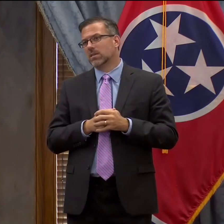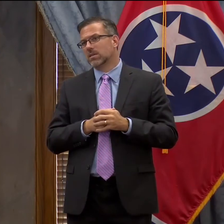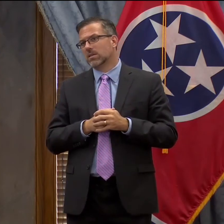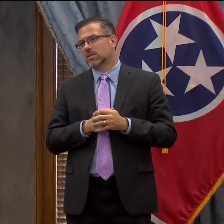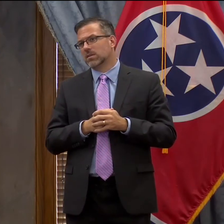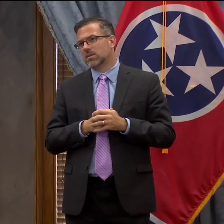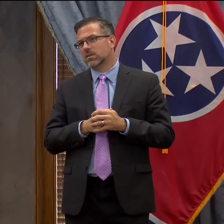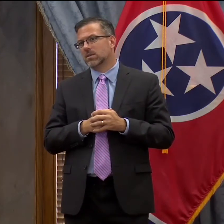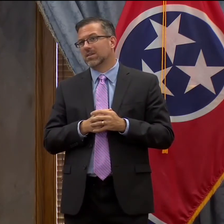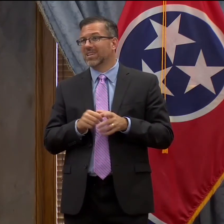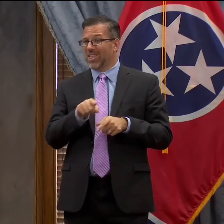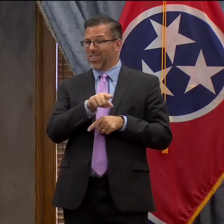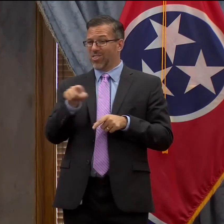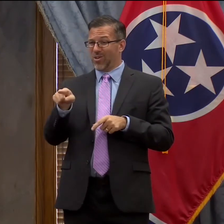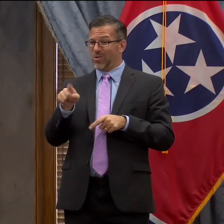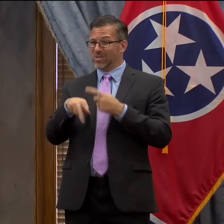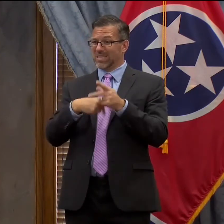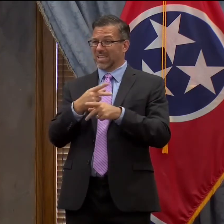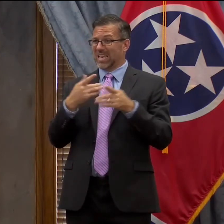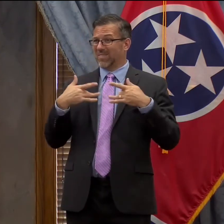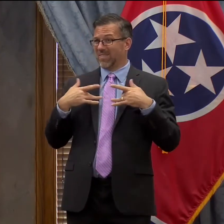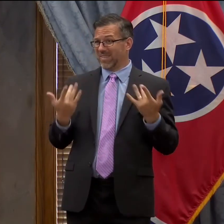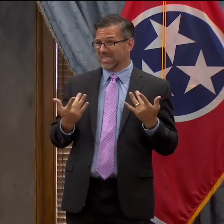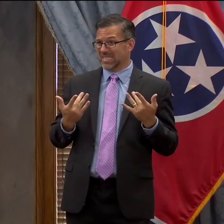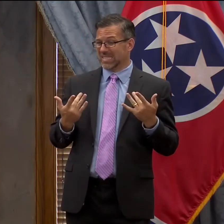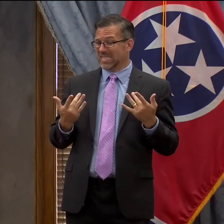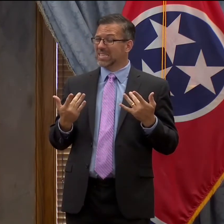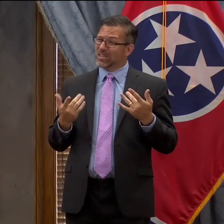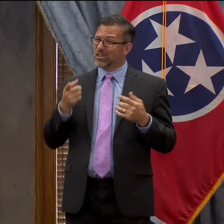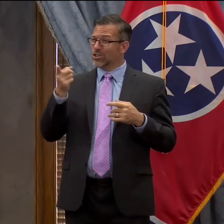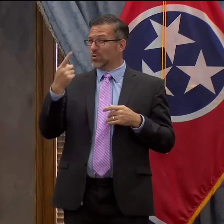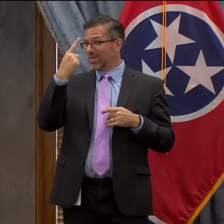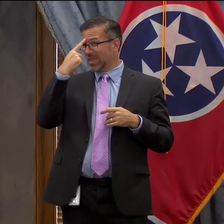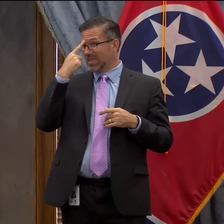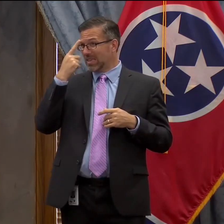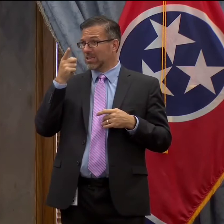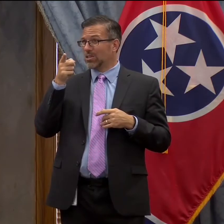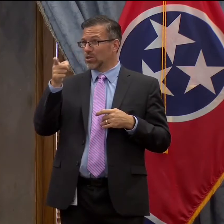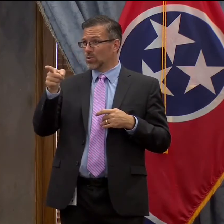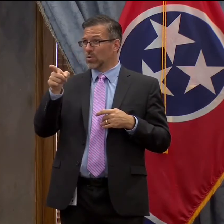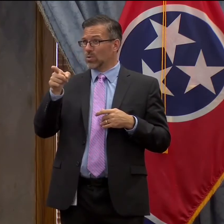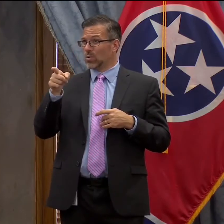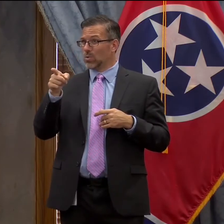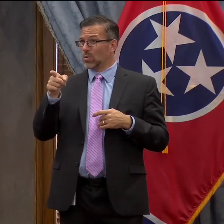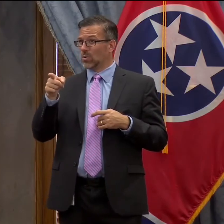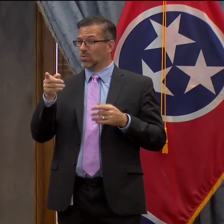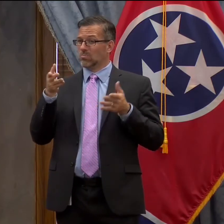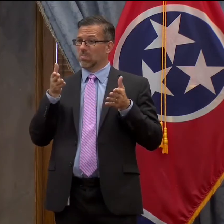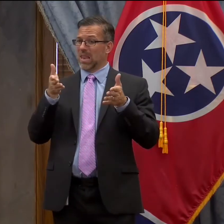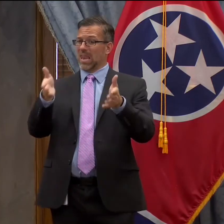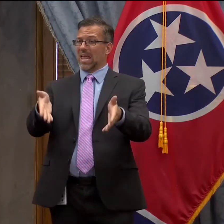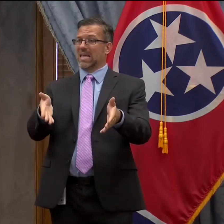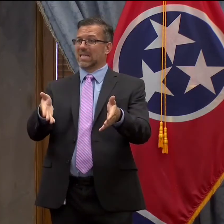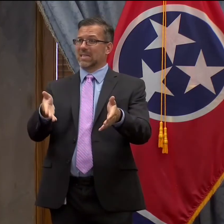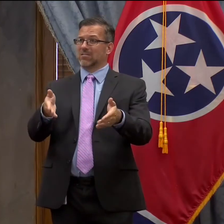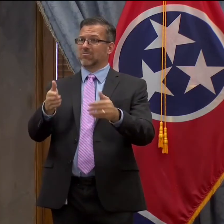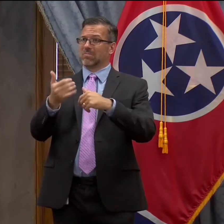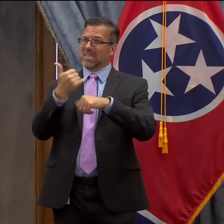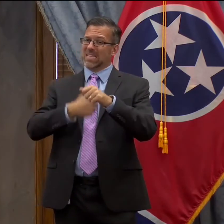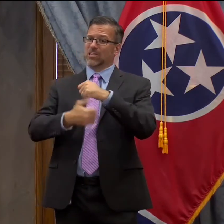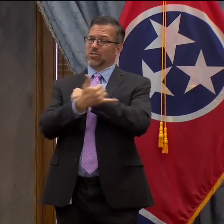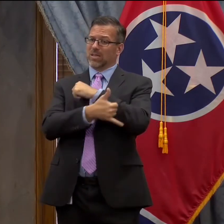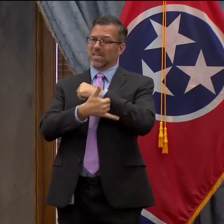Do events like these make you rethink your approach to leave the decision to impose mask mandates and things like